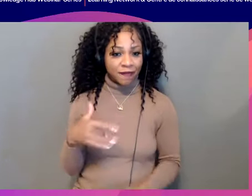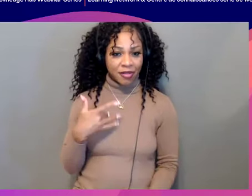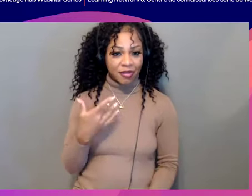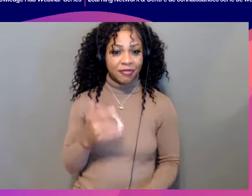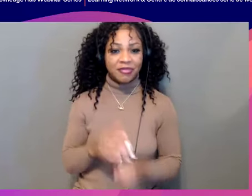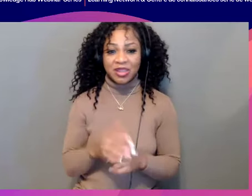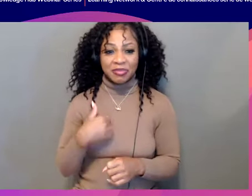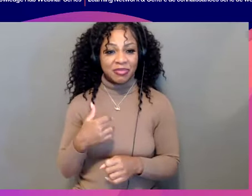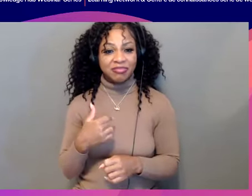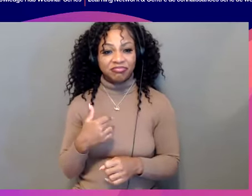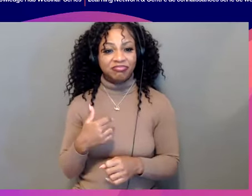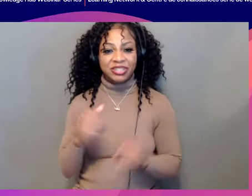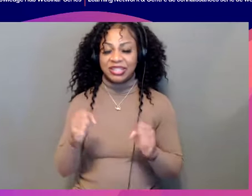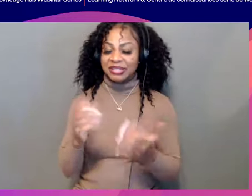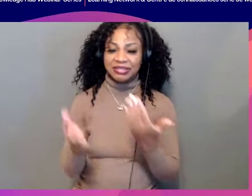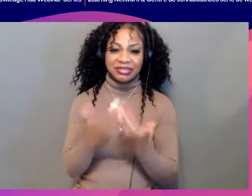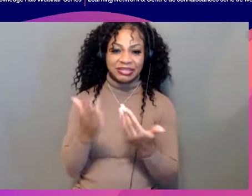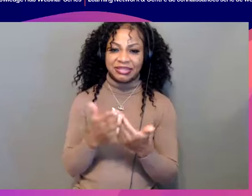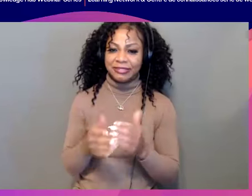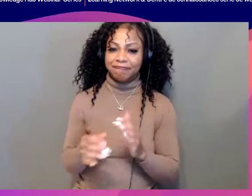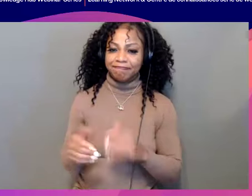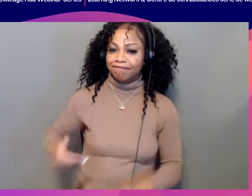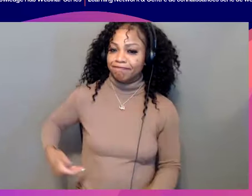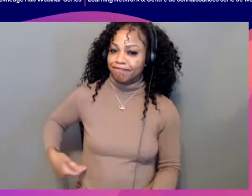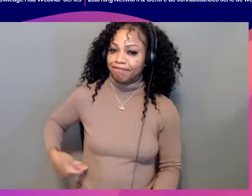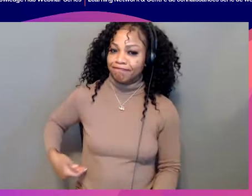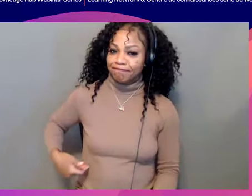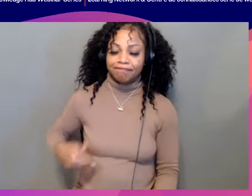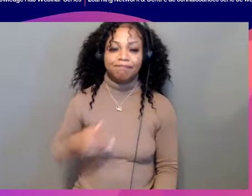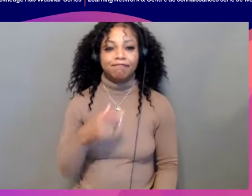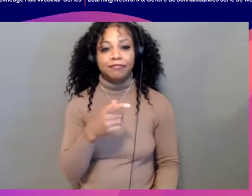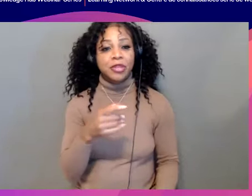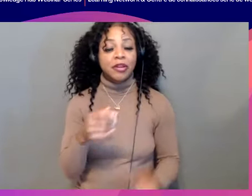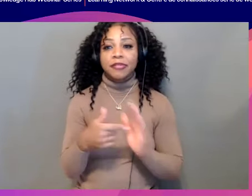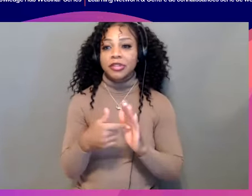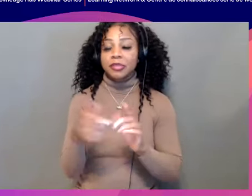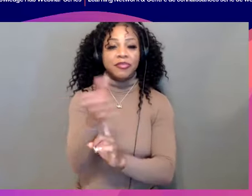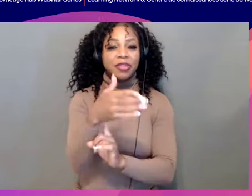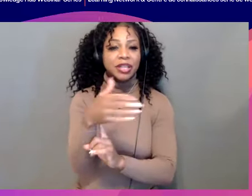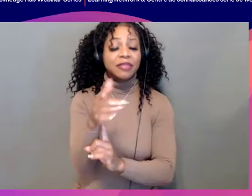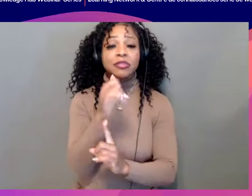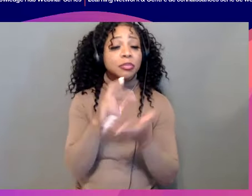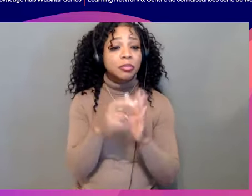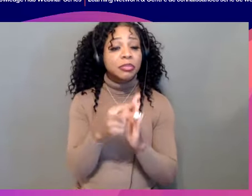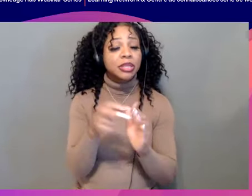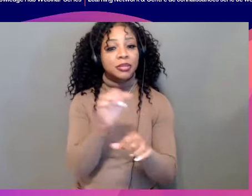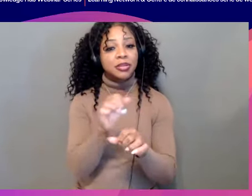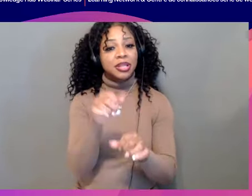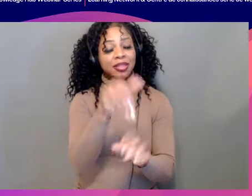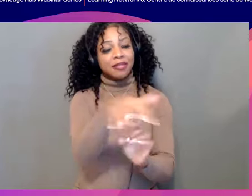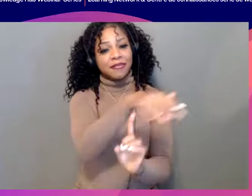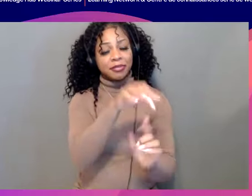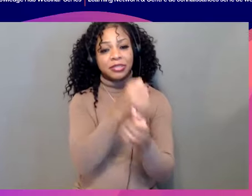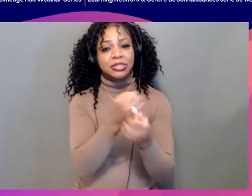a space and not notice if there's a flag that represents my populations. And it doesn't tell me that that space is safe, but it tells me that we're at least